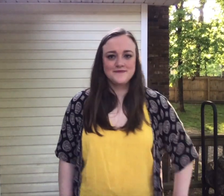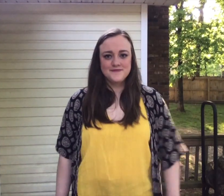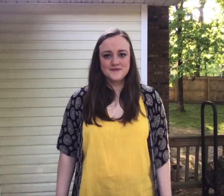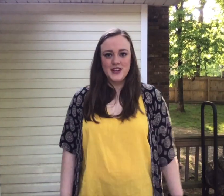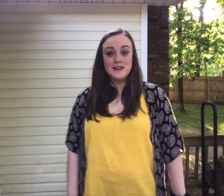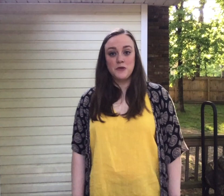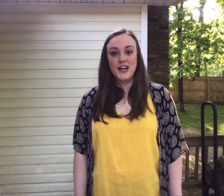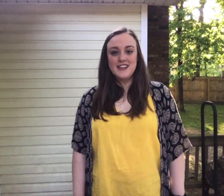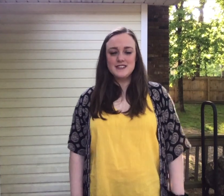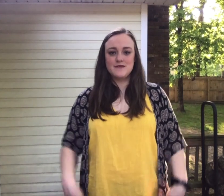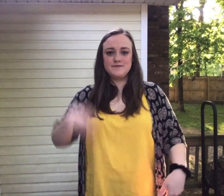Okay, number 8.